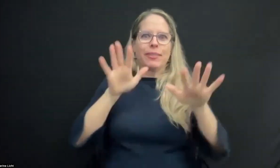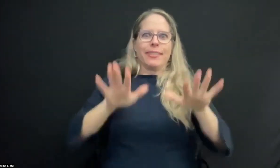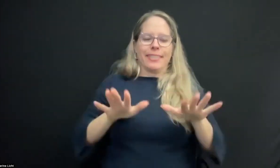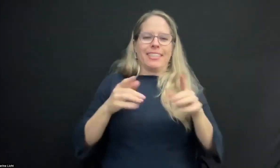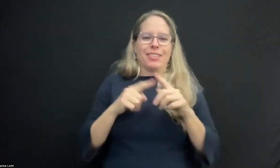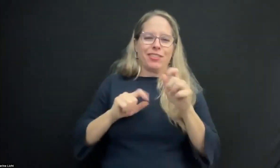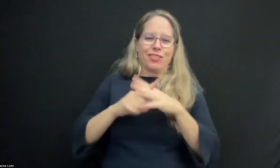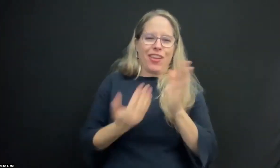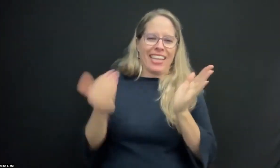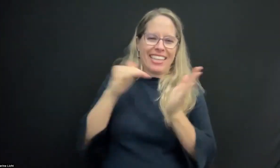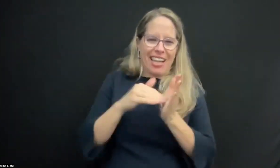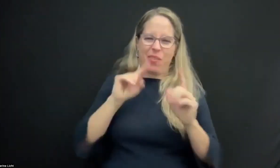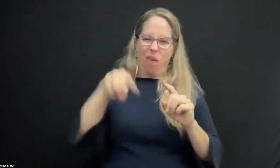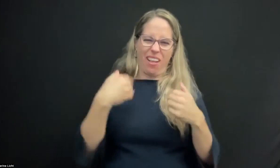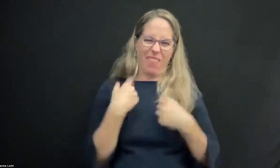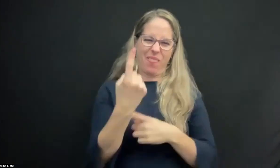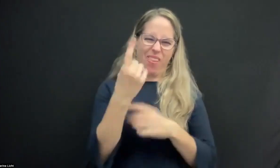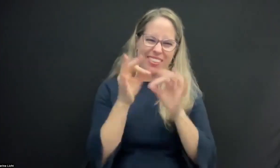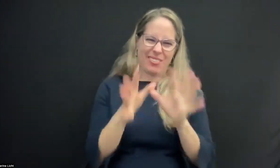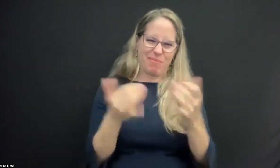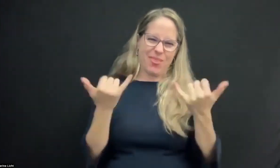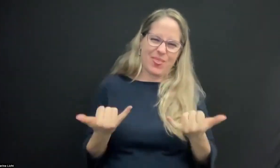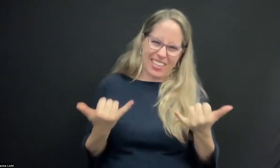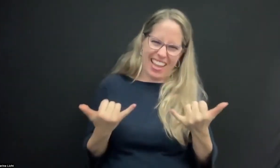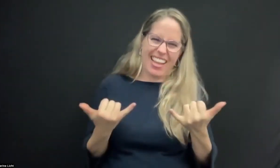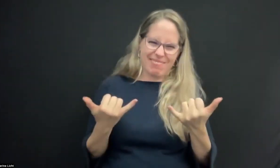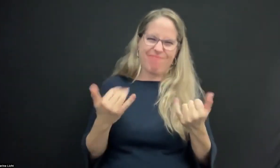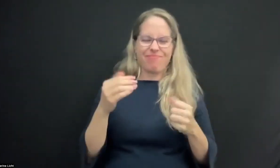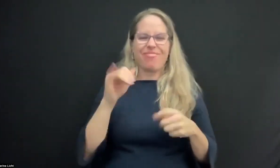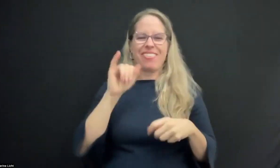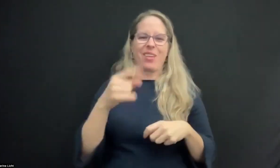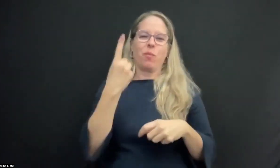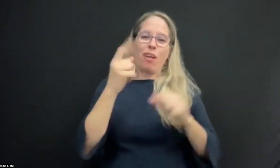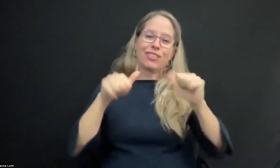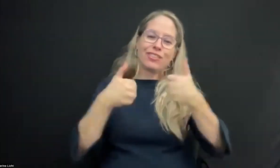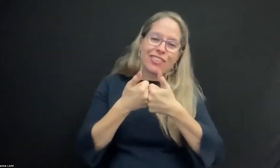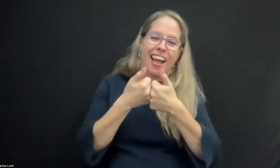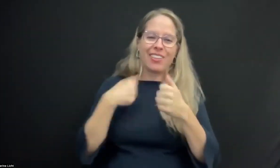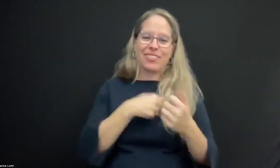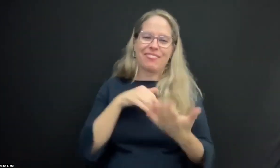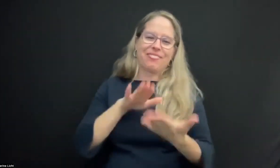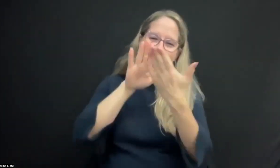chance to start over again. Sorry, we only have one interpreter today, and so that's a challenge that we